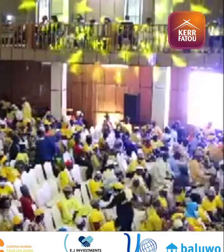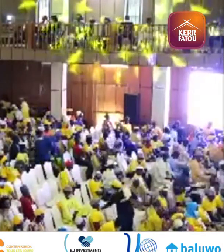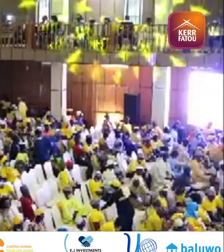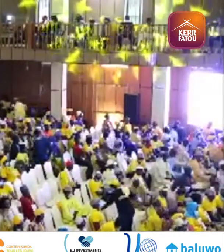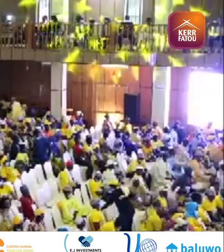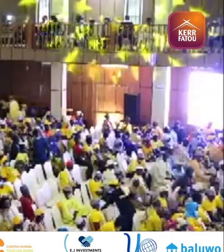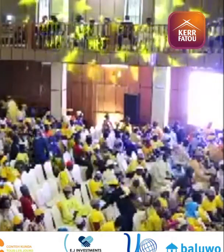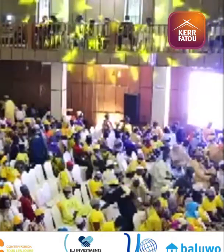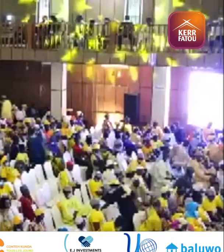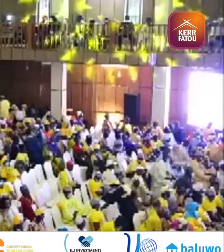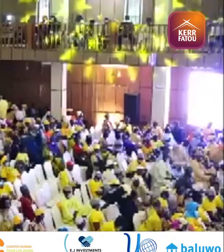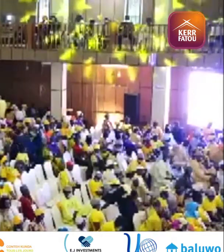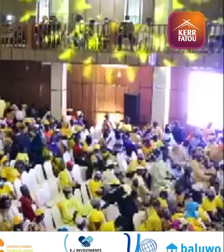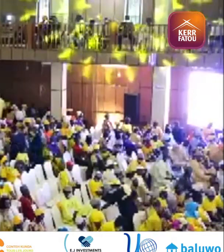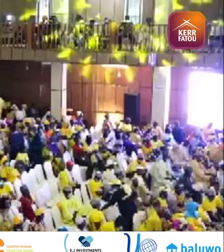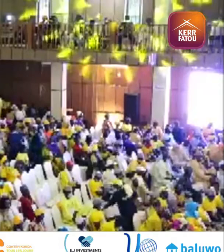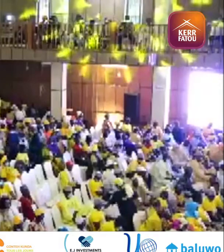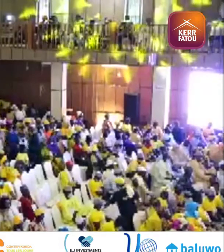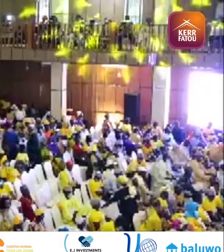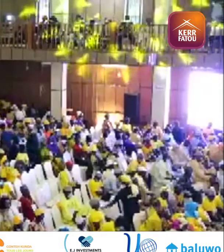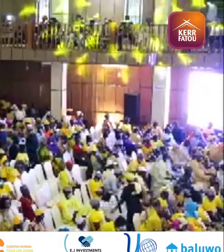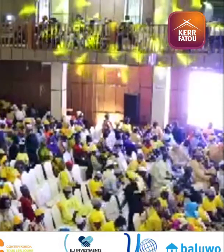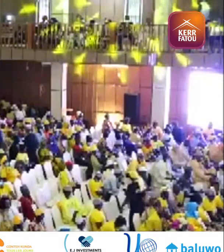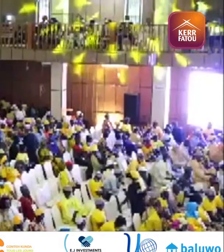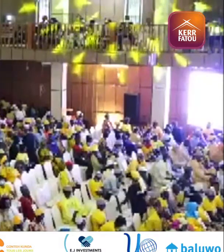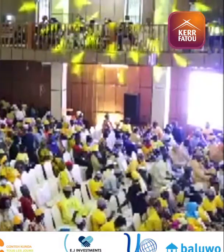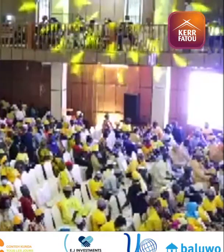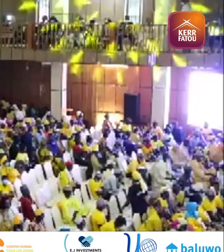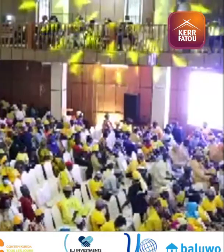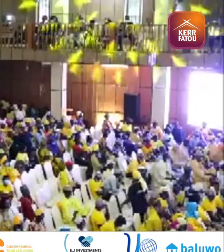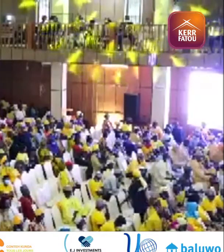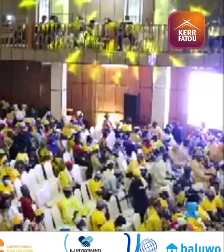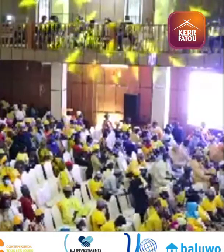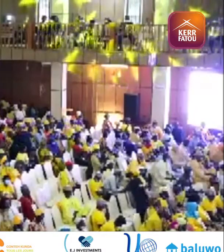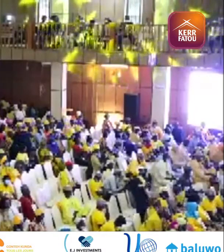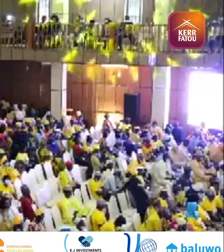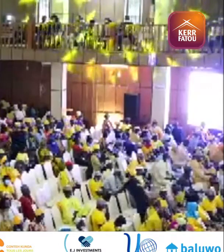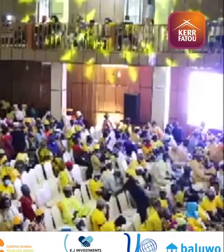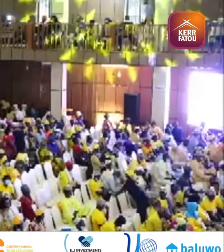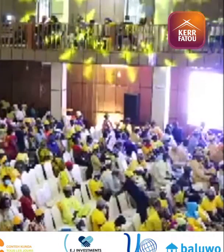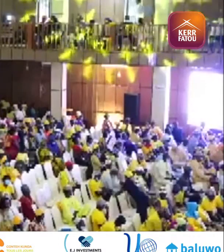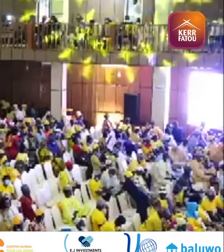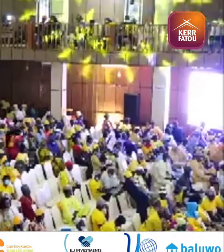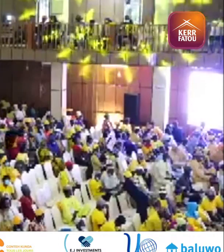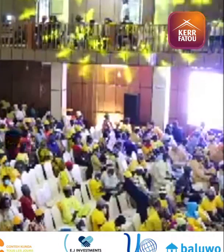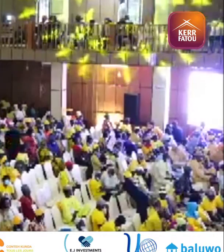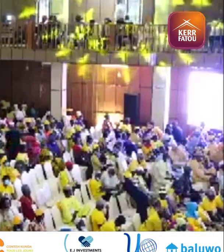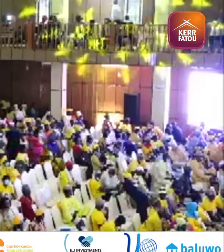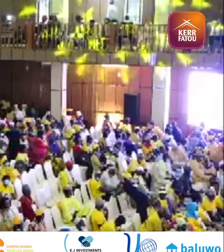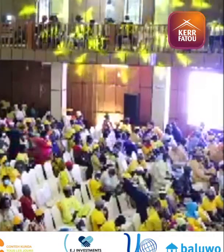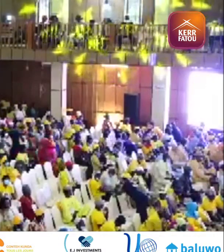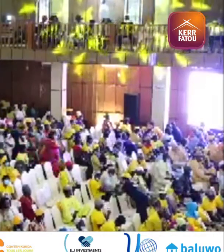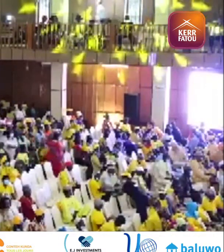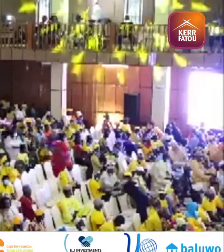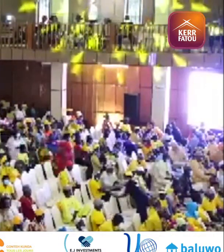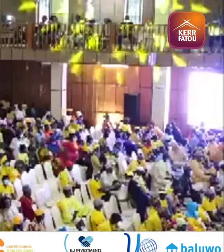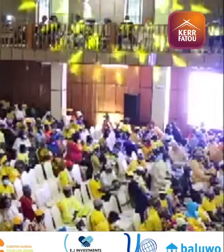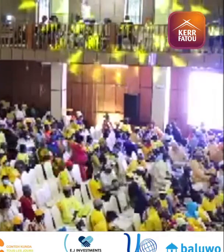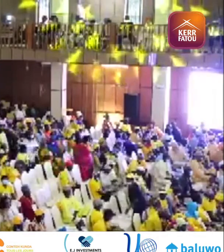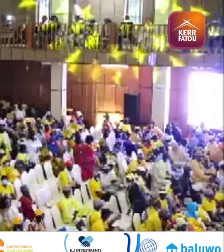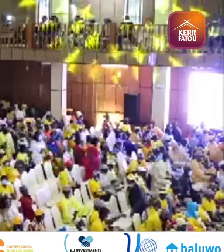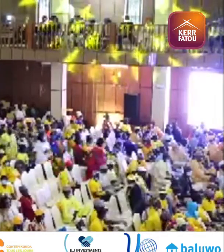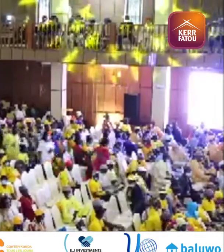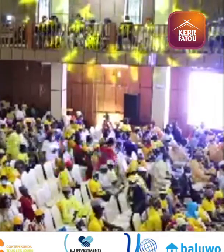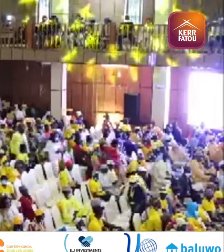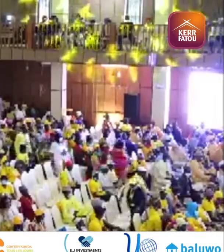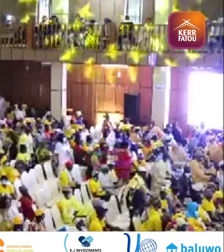funds to finance unproven and, which I think, unfit personal political